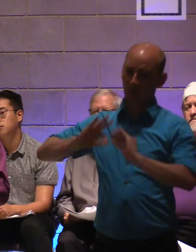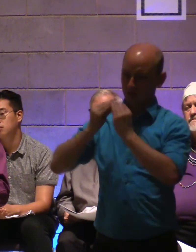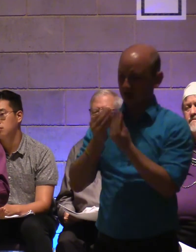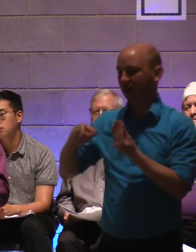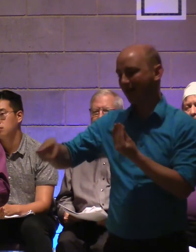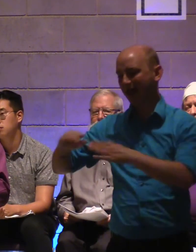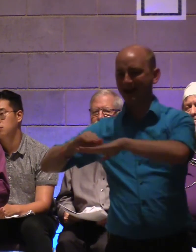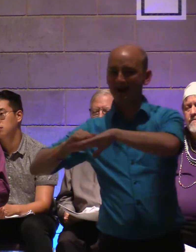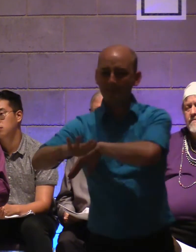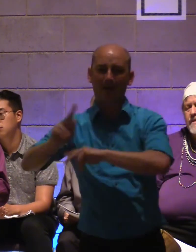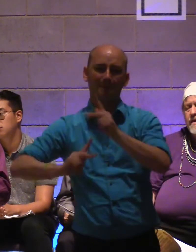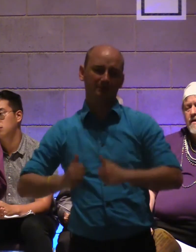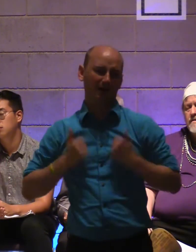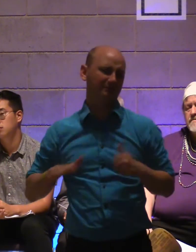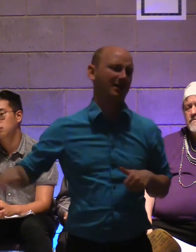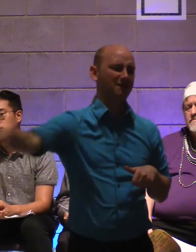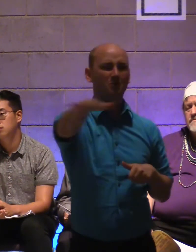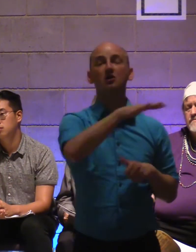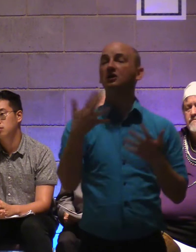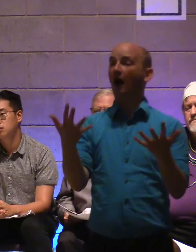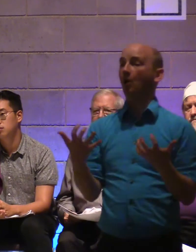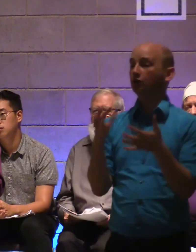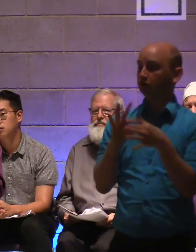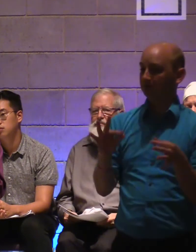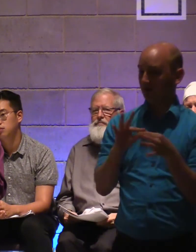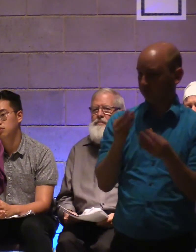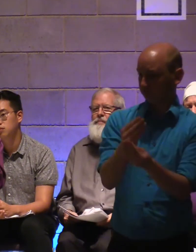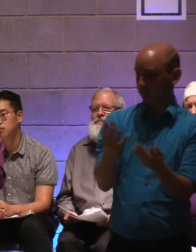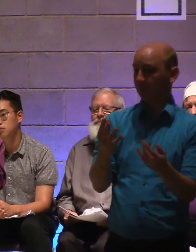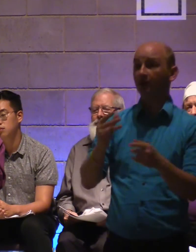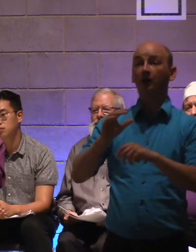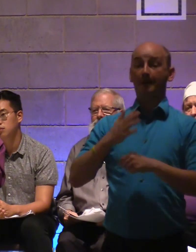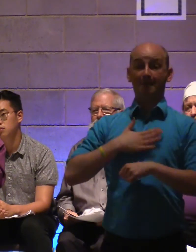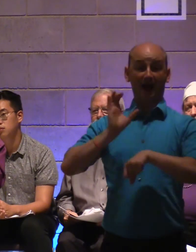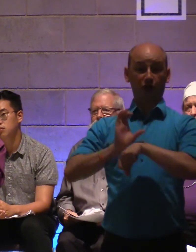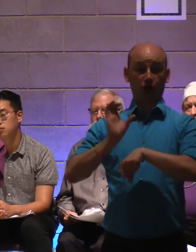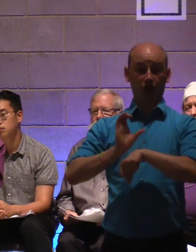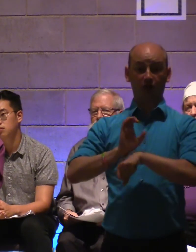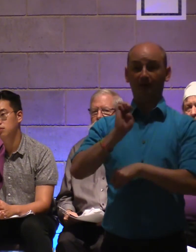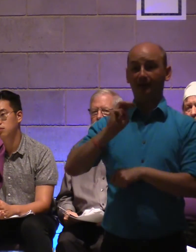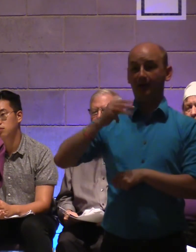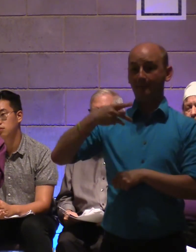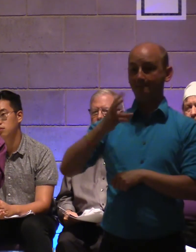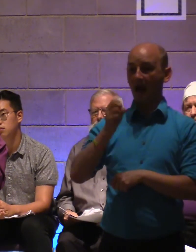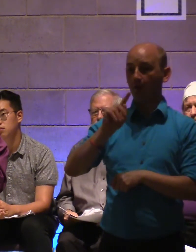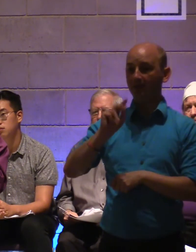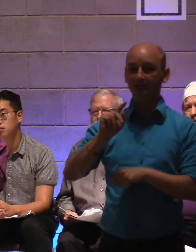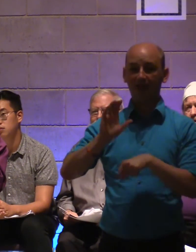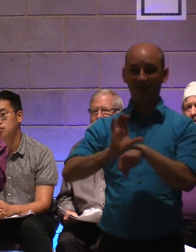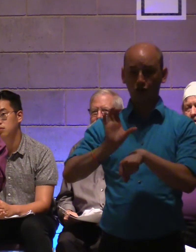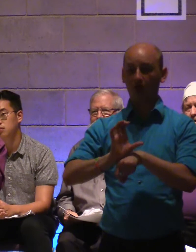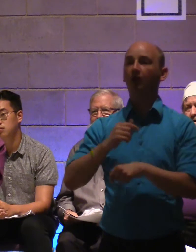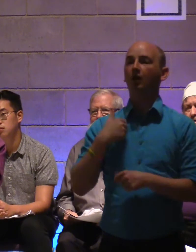lives of people everywhere. And so I want to say that the church that I pastor, Empowerment Liberation Cathedral, we want to